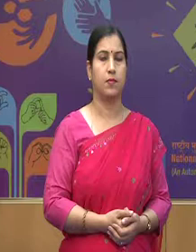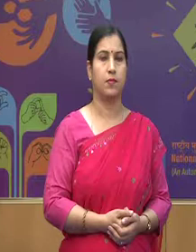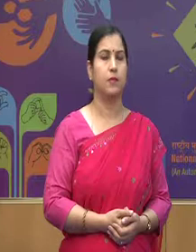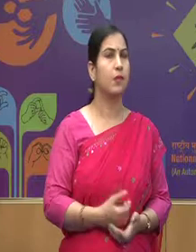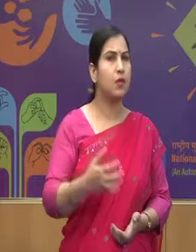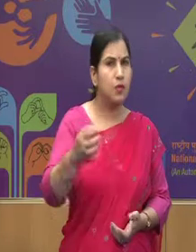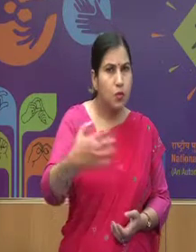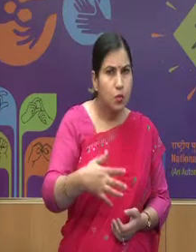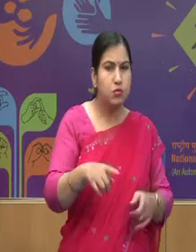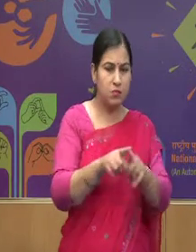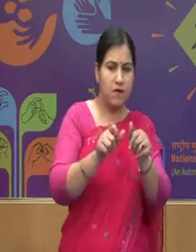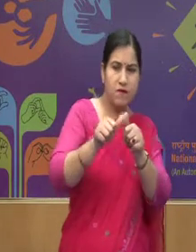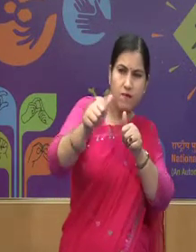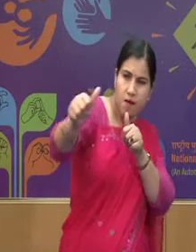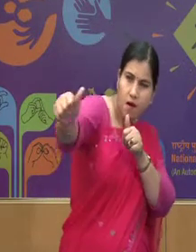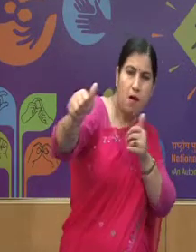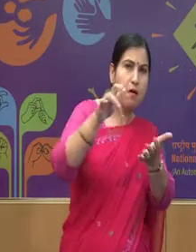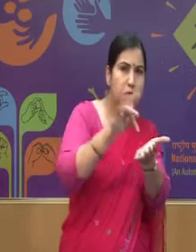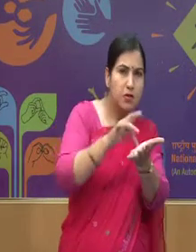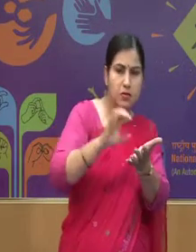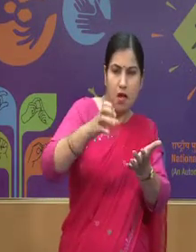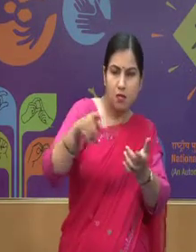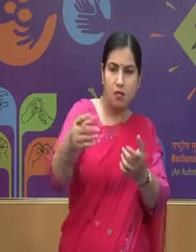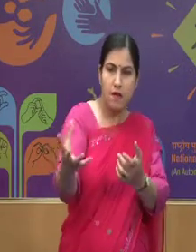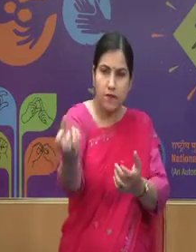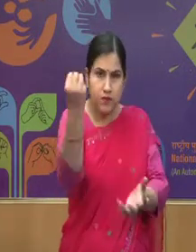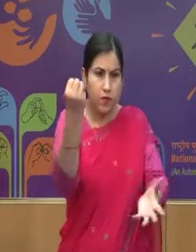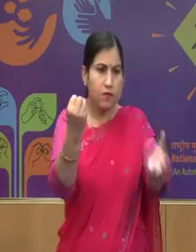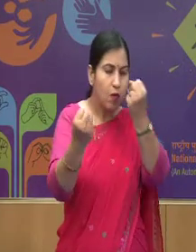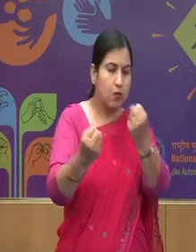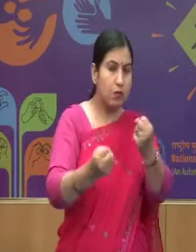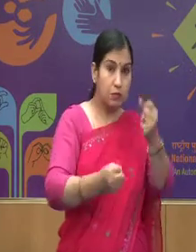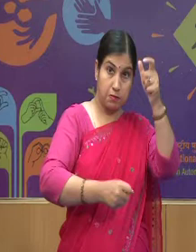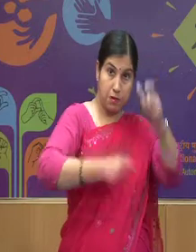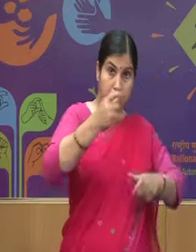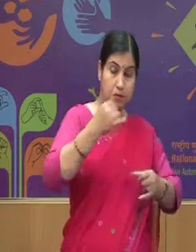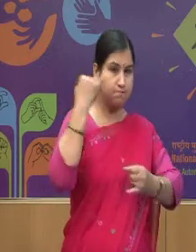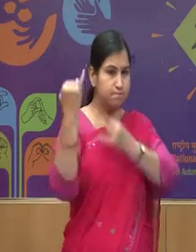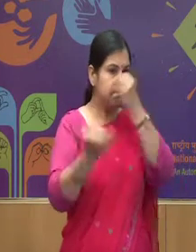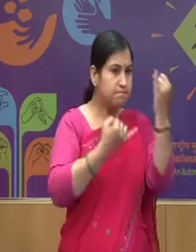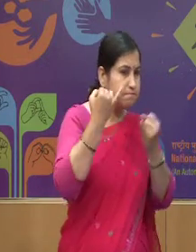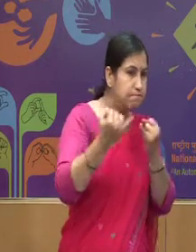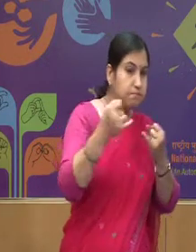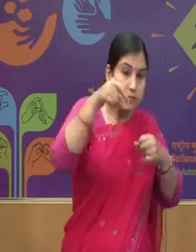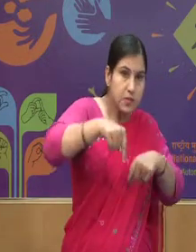New and far away countries were discovered by explorers around this time.